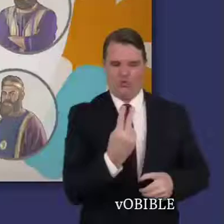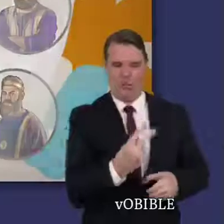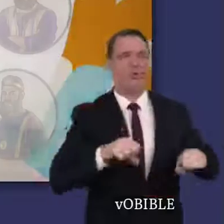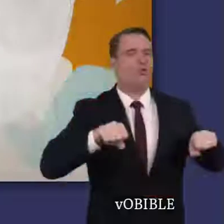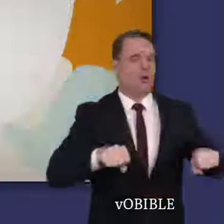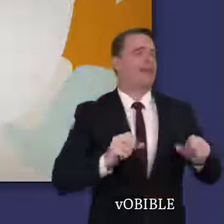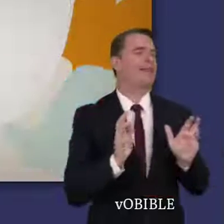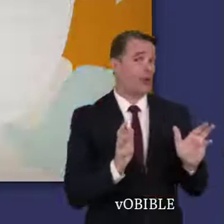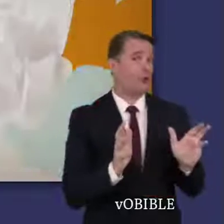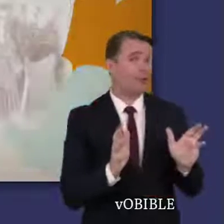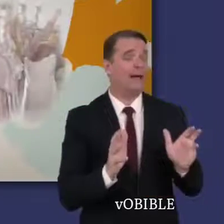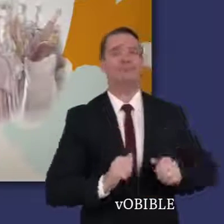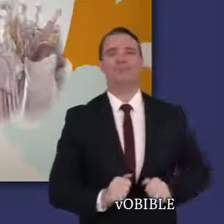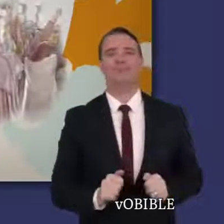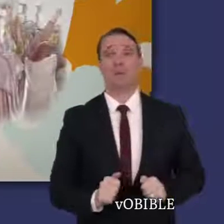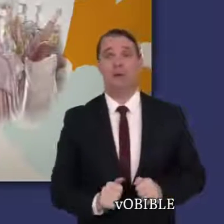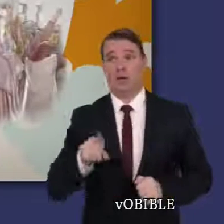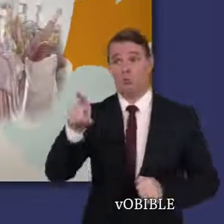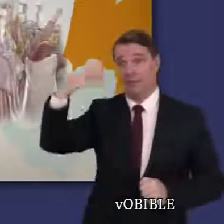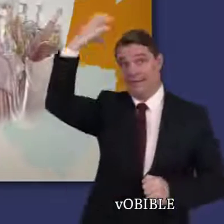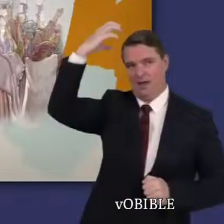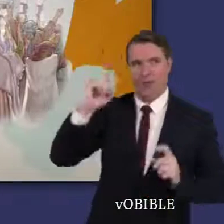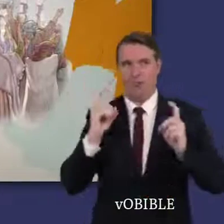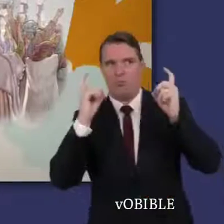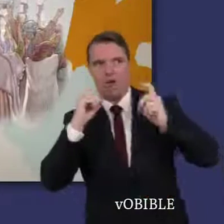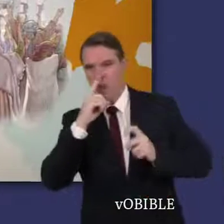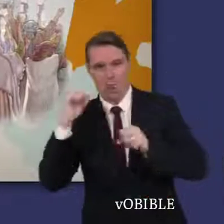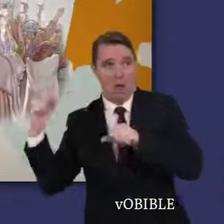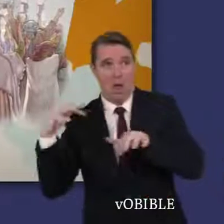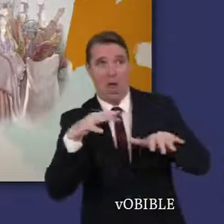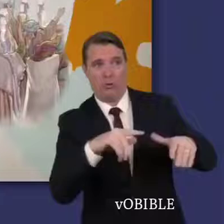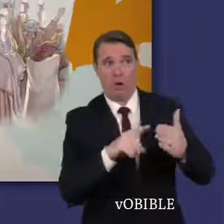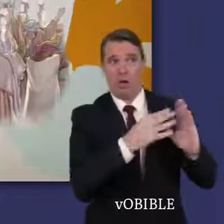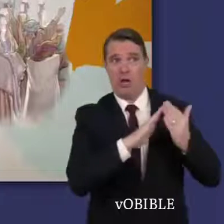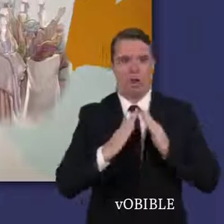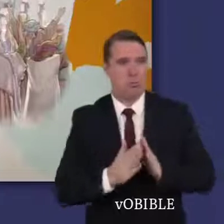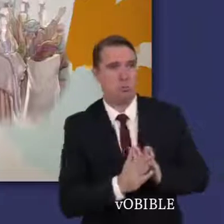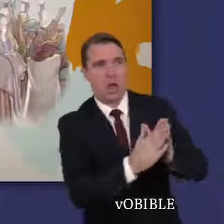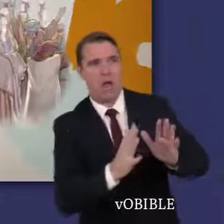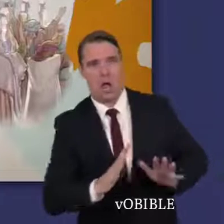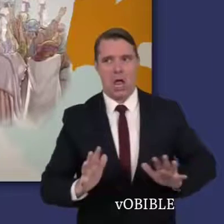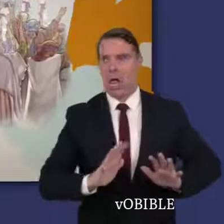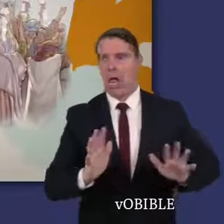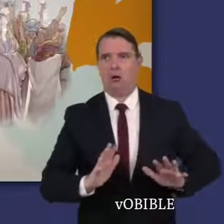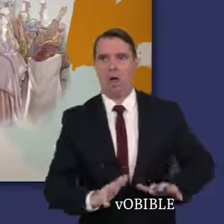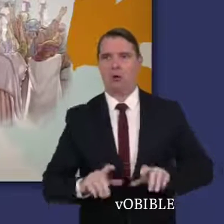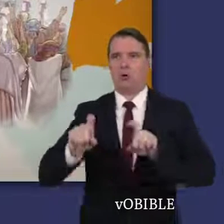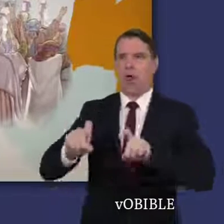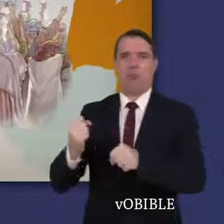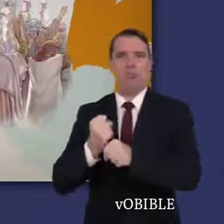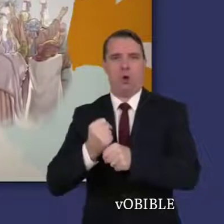Benjamin. Jeroboam sets up the worship of golden calves to discourage his subjects from worshiping in